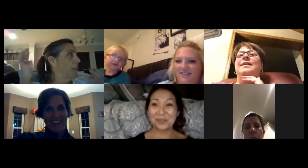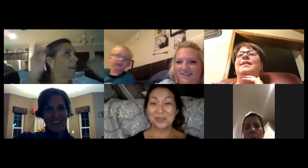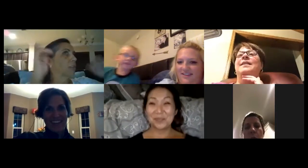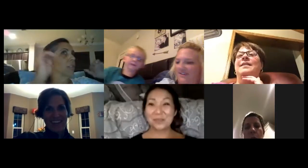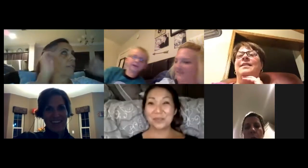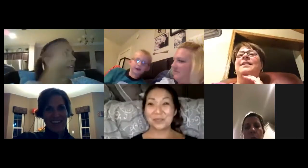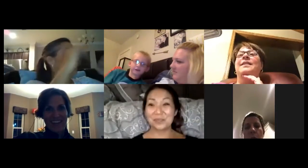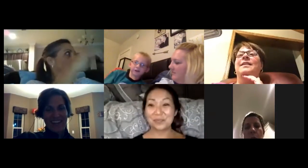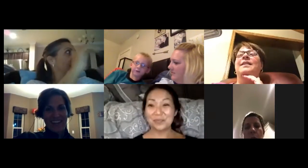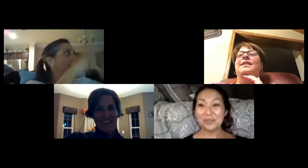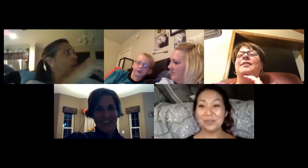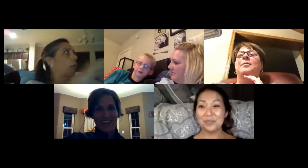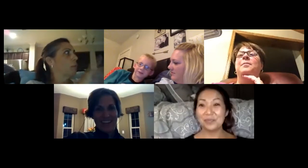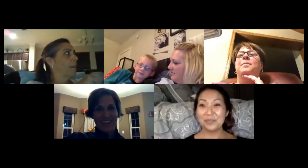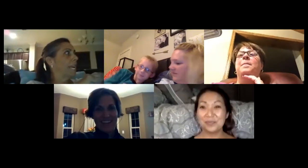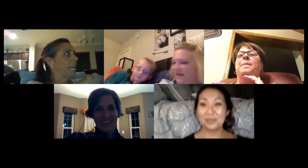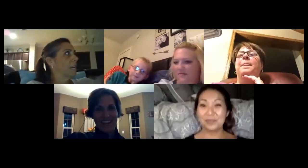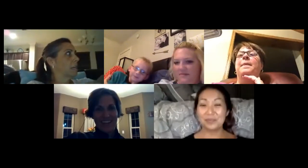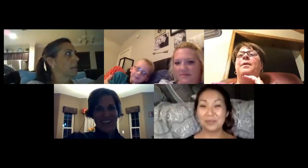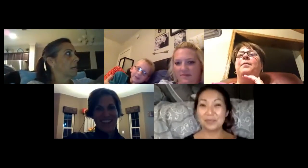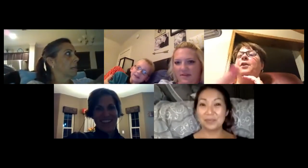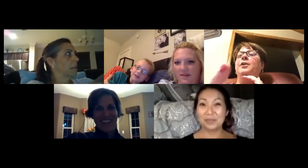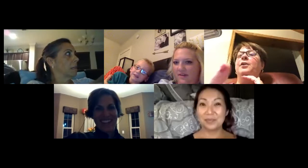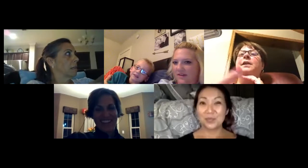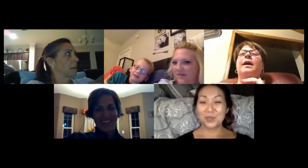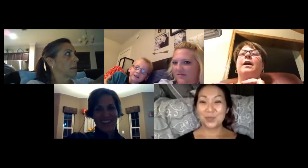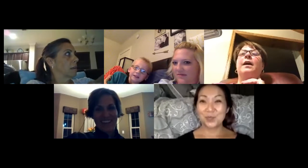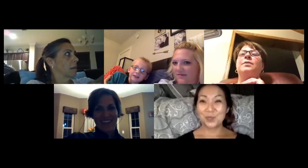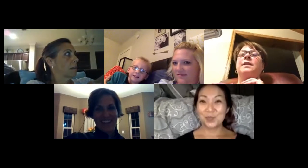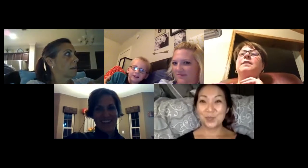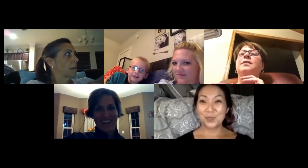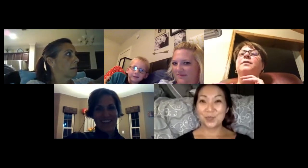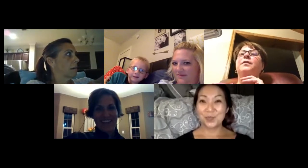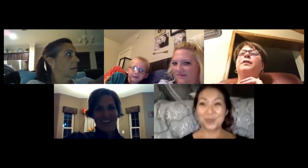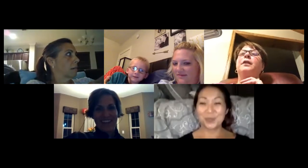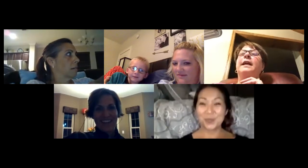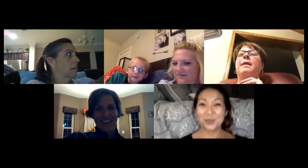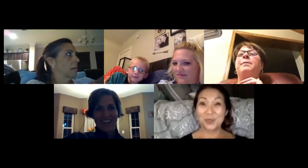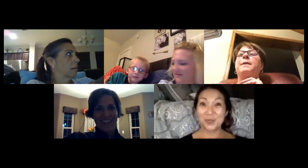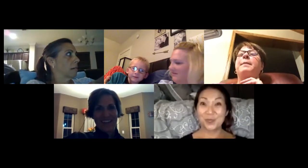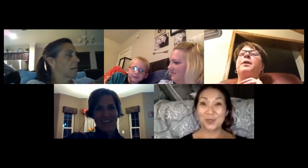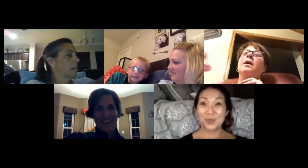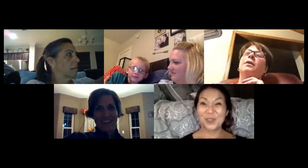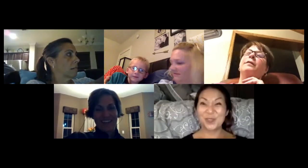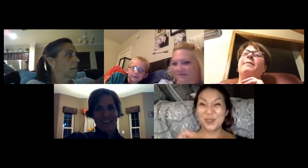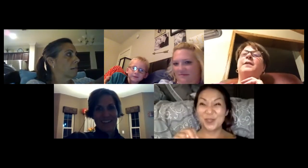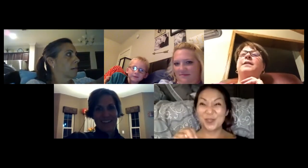Even my other two brothers. Yeah. Oh, there you go. See, so if you forget, mom will remember, or if mom forgets, you'll